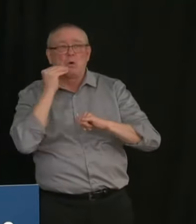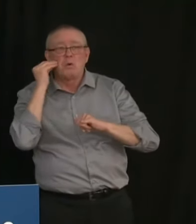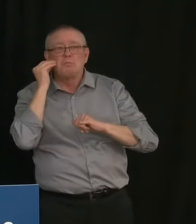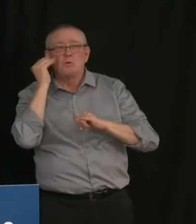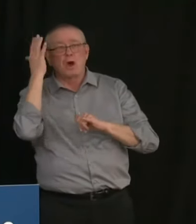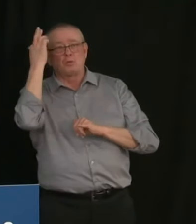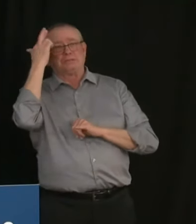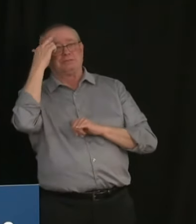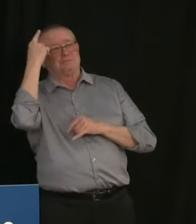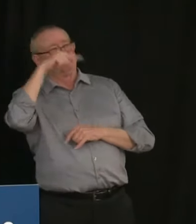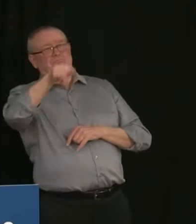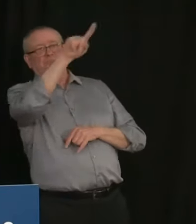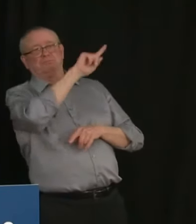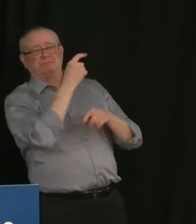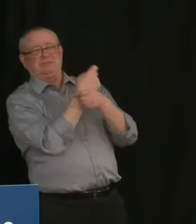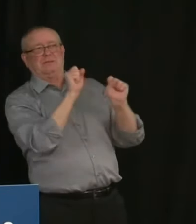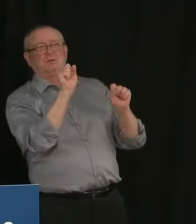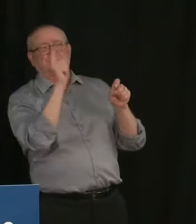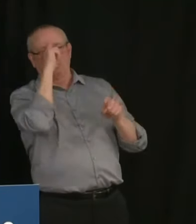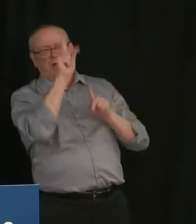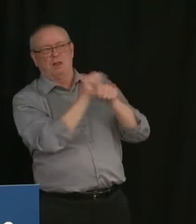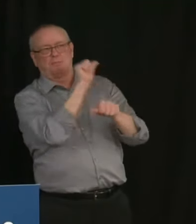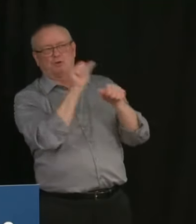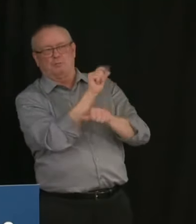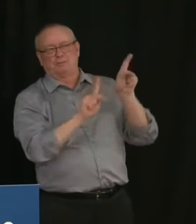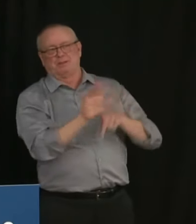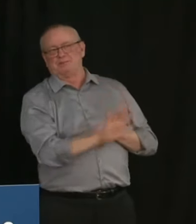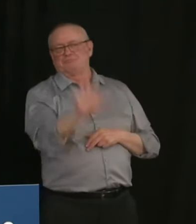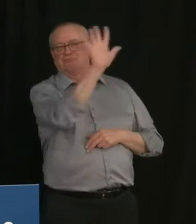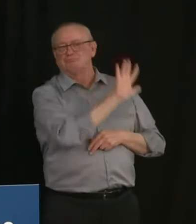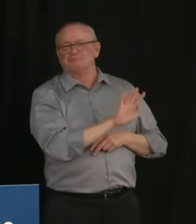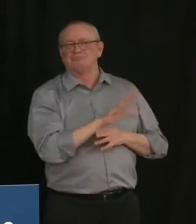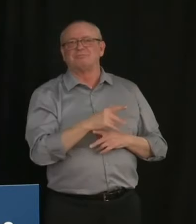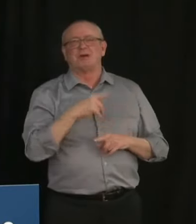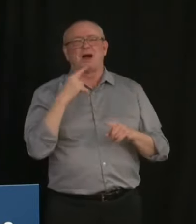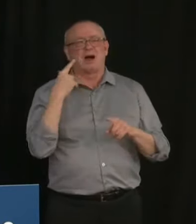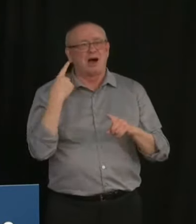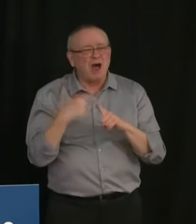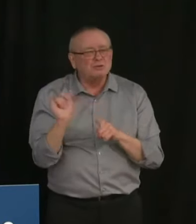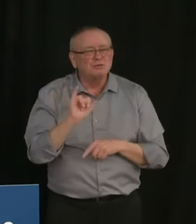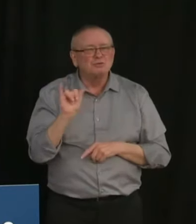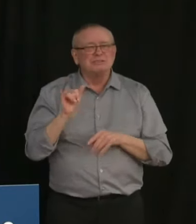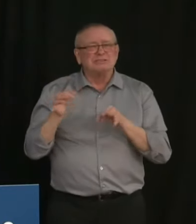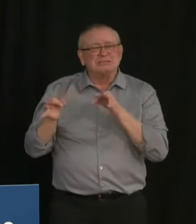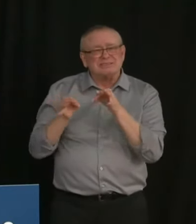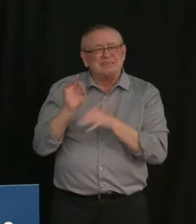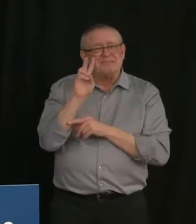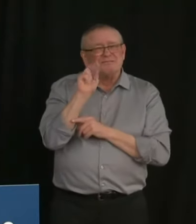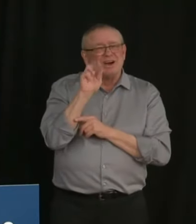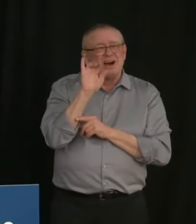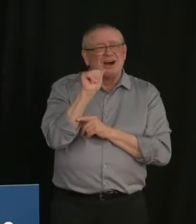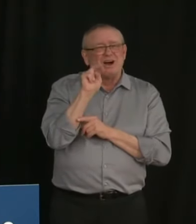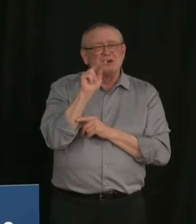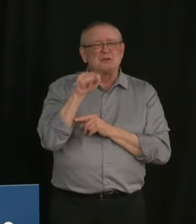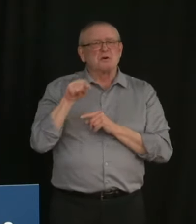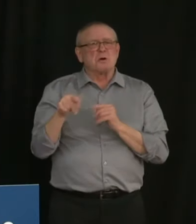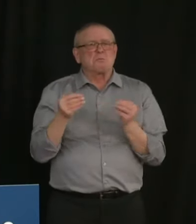the information about the increased risk that this variant poses and why in-home isolation for someone